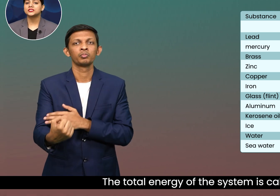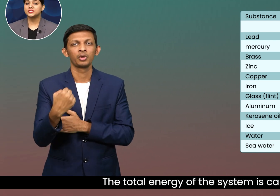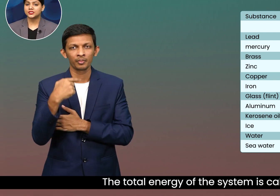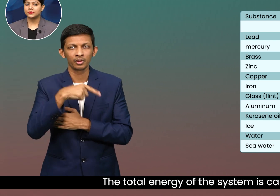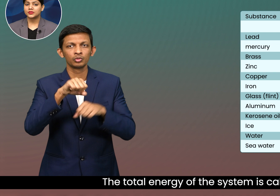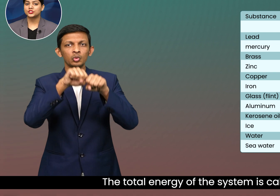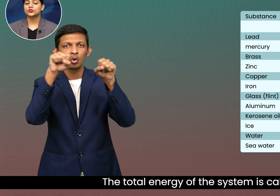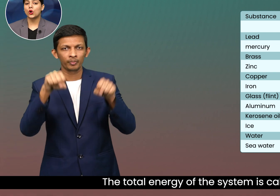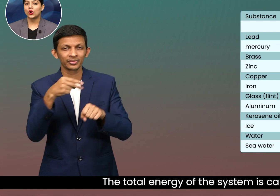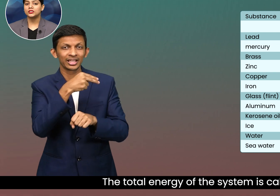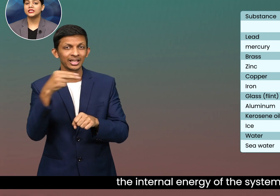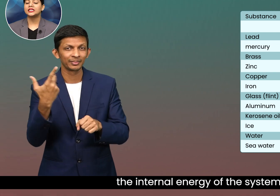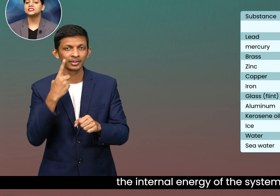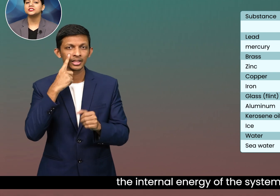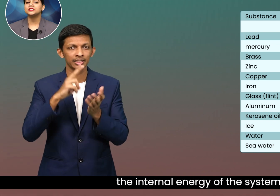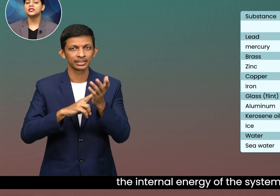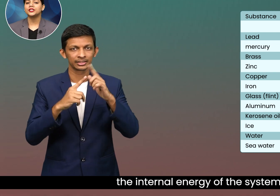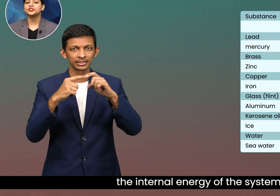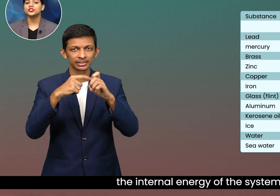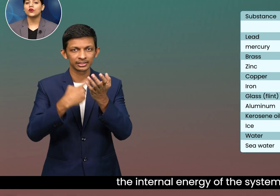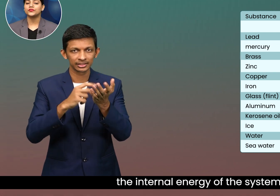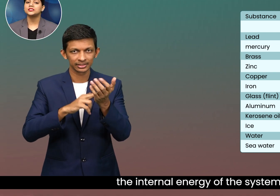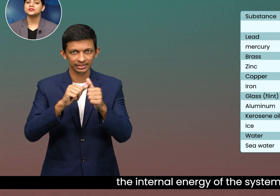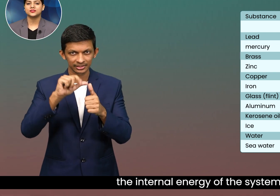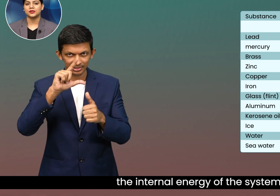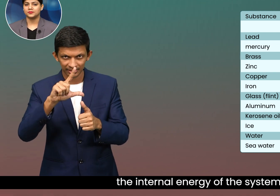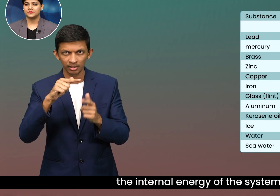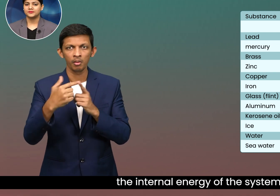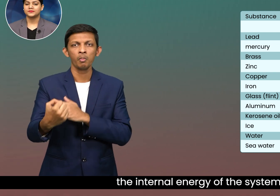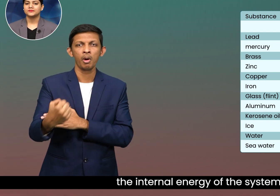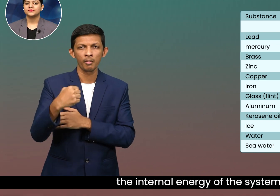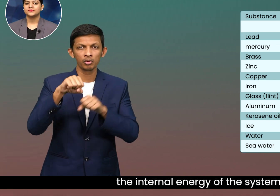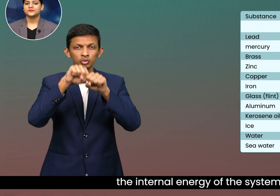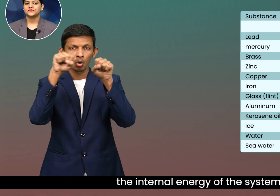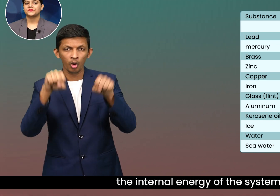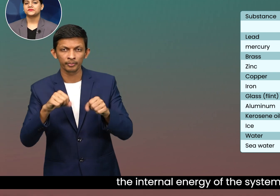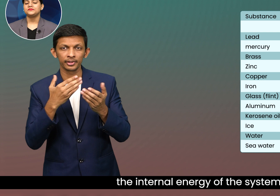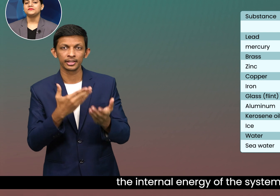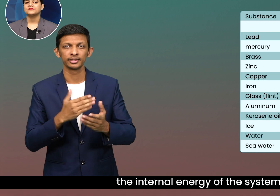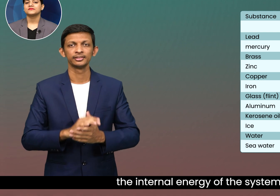of the system is called the internal energy of the system.